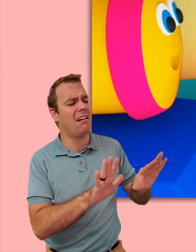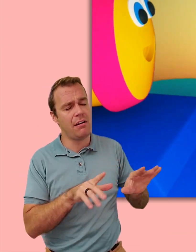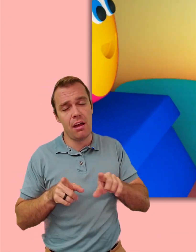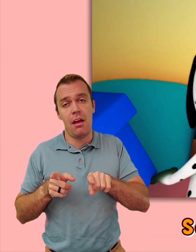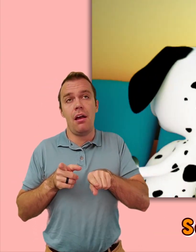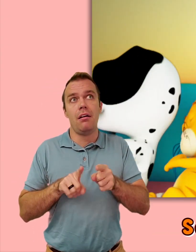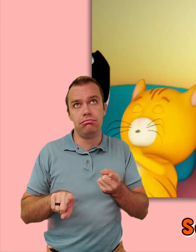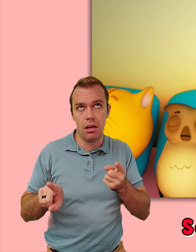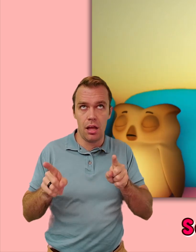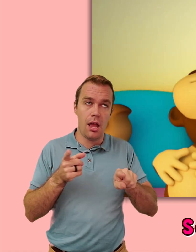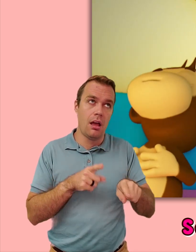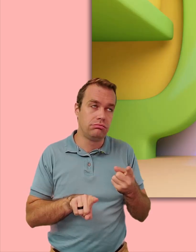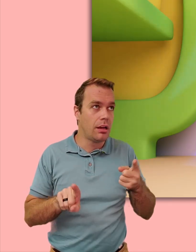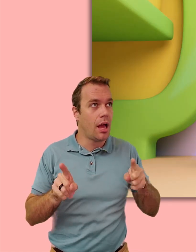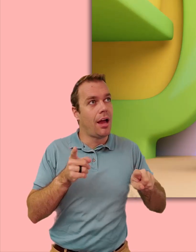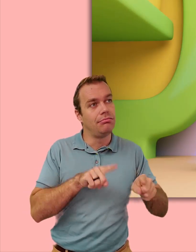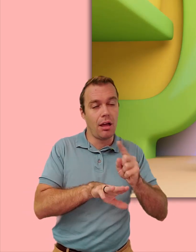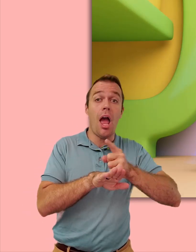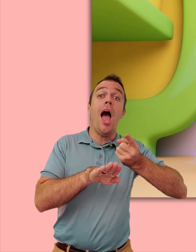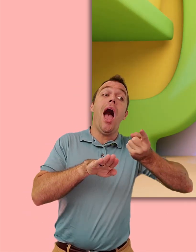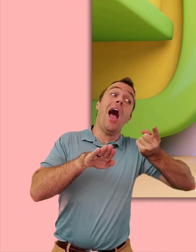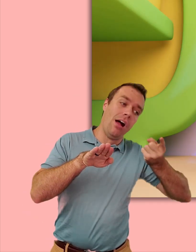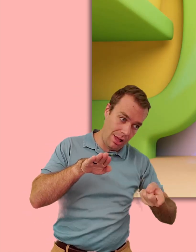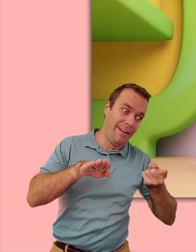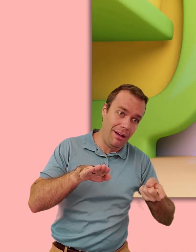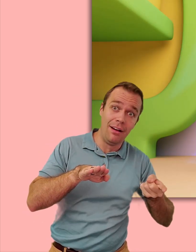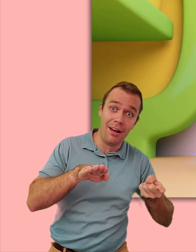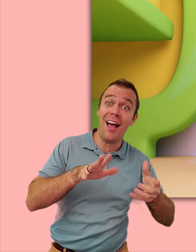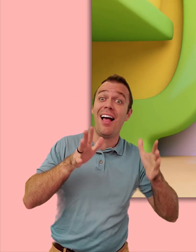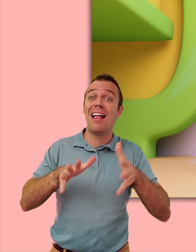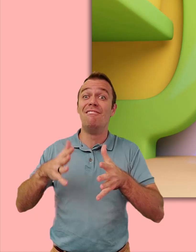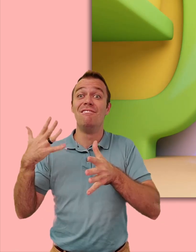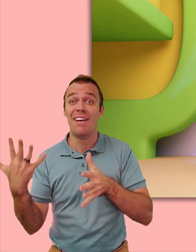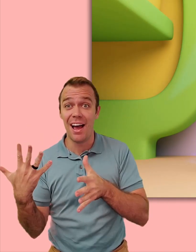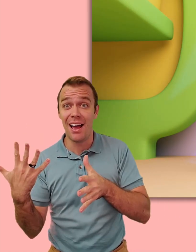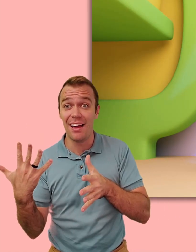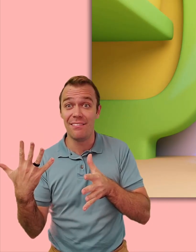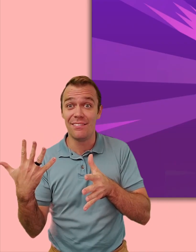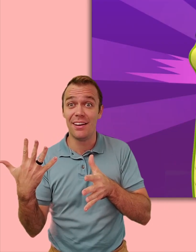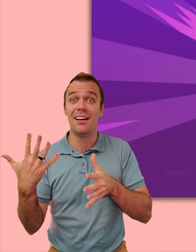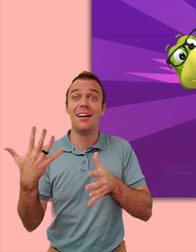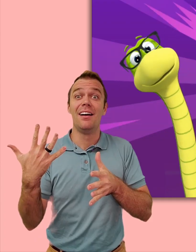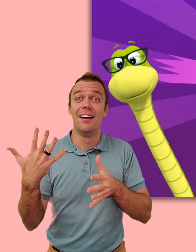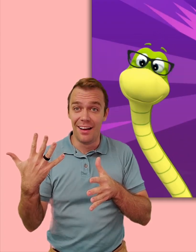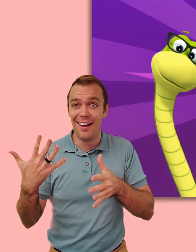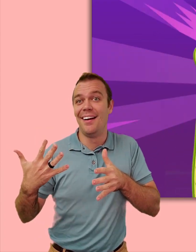over. So they all rolled over and one fell out. 5! 5!